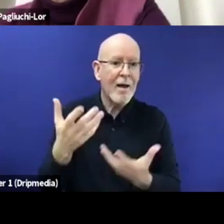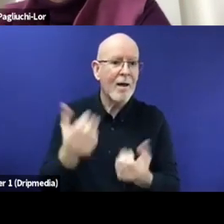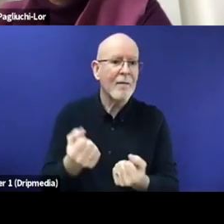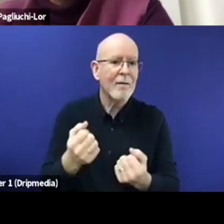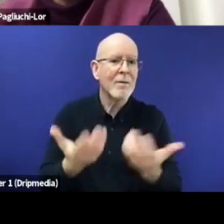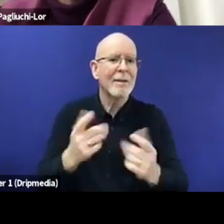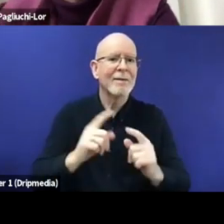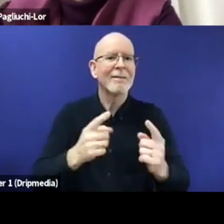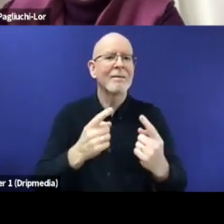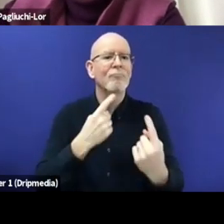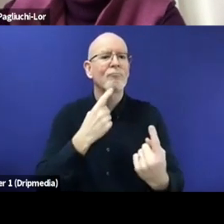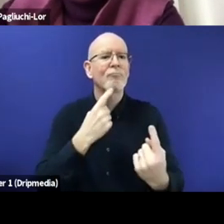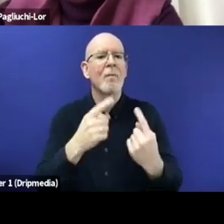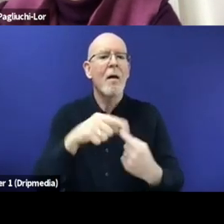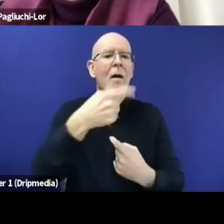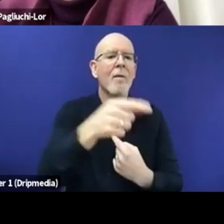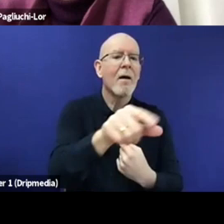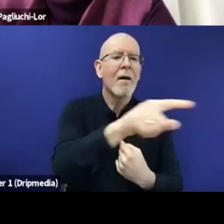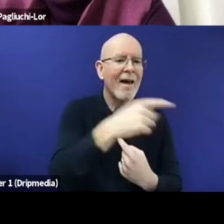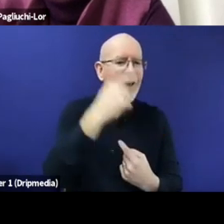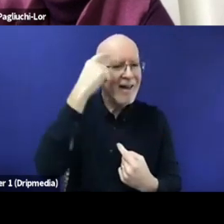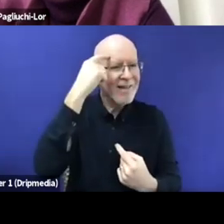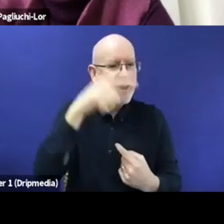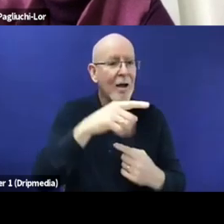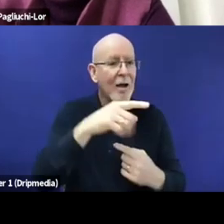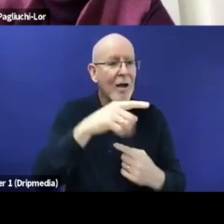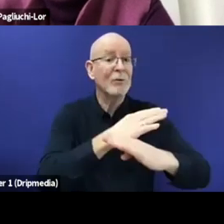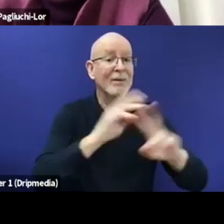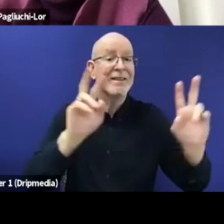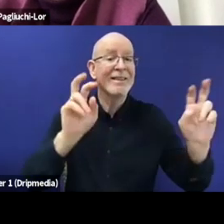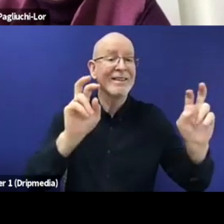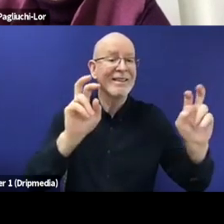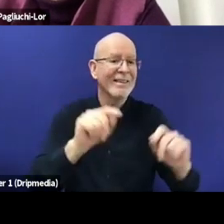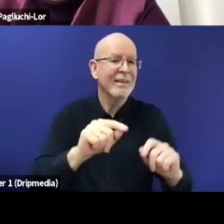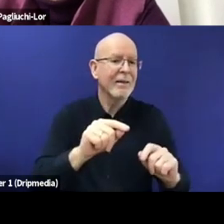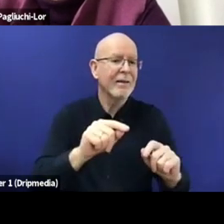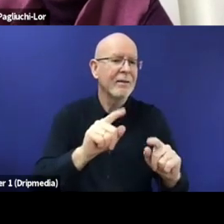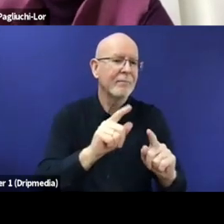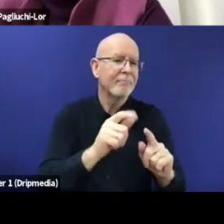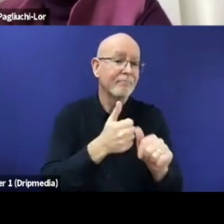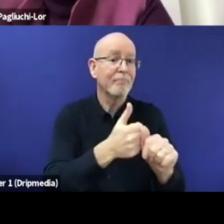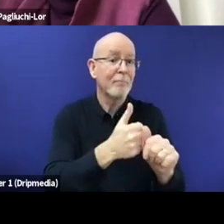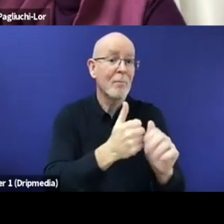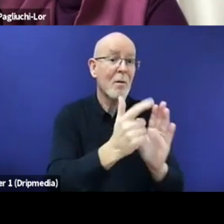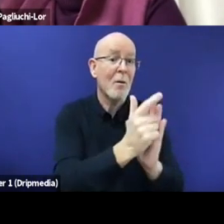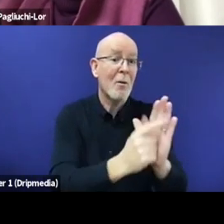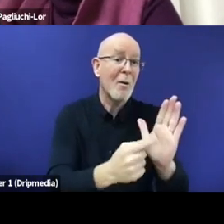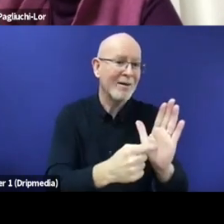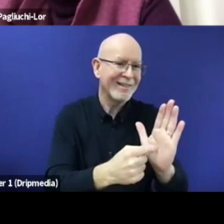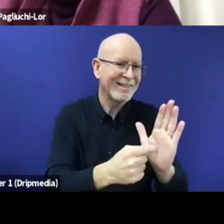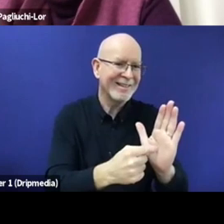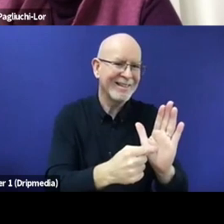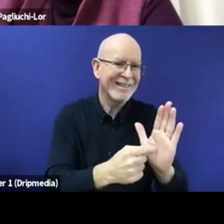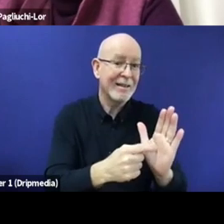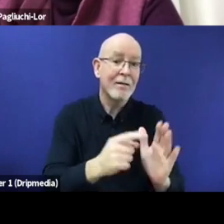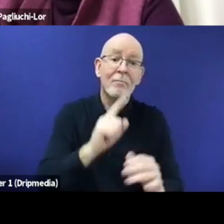normalcy in their lives. Over to you, Geoff. Thank you. Yes, in my own meetings with refugee communities,